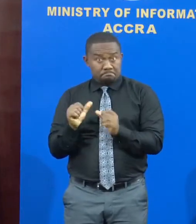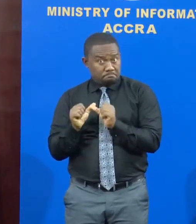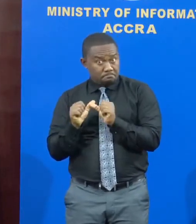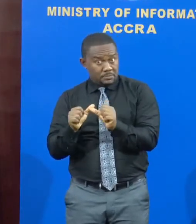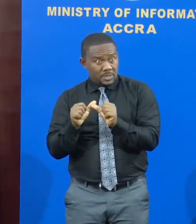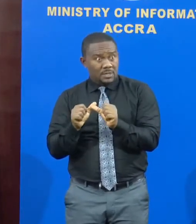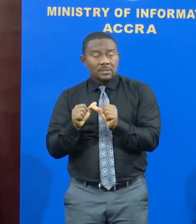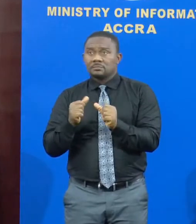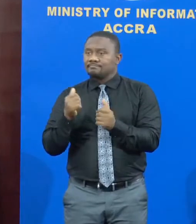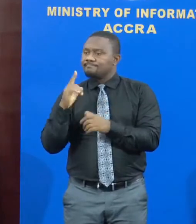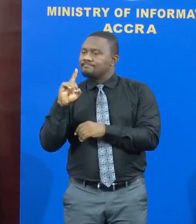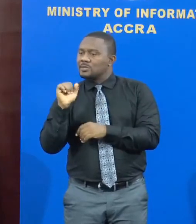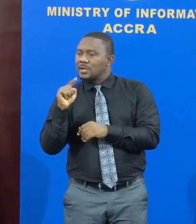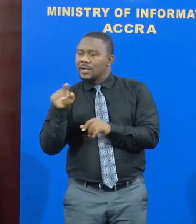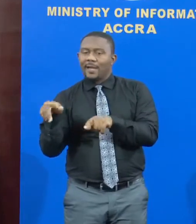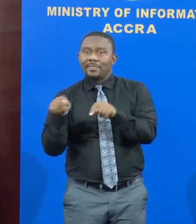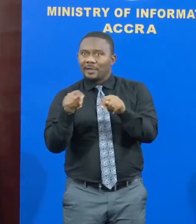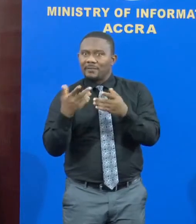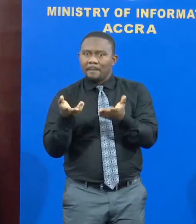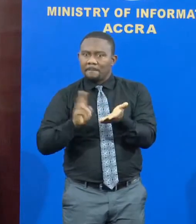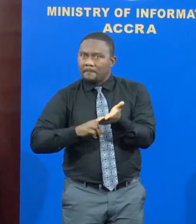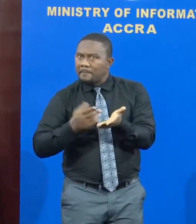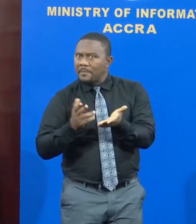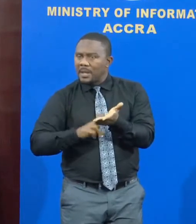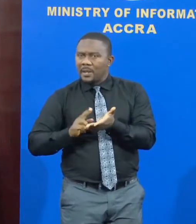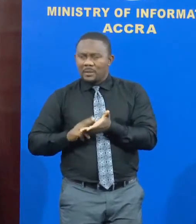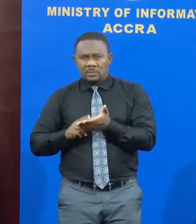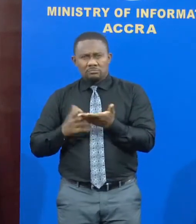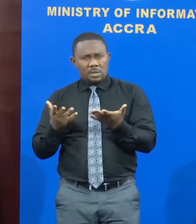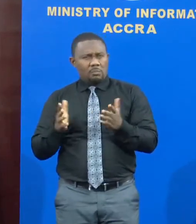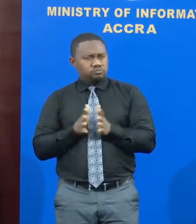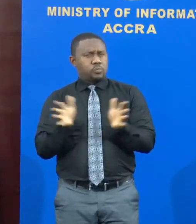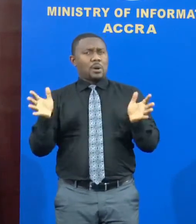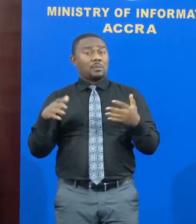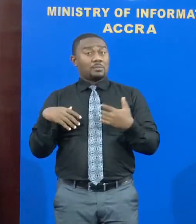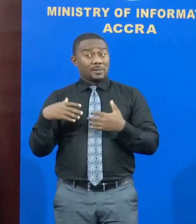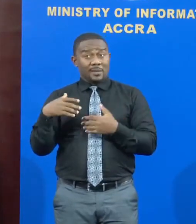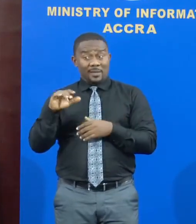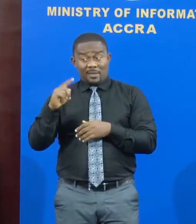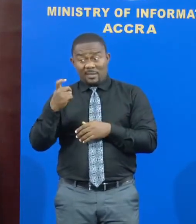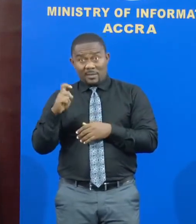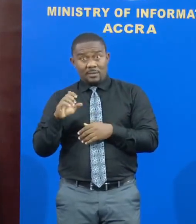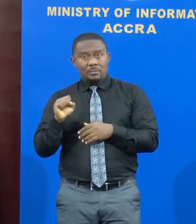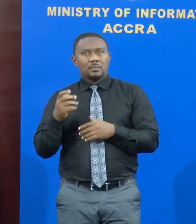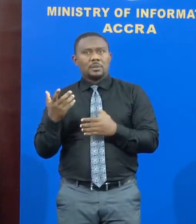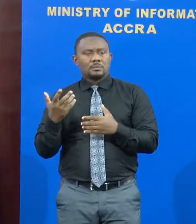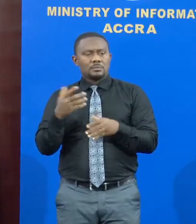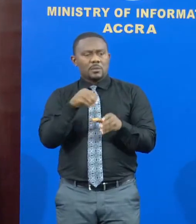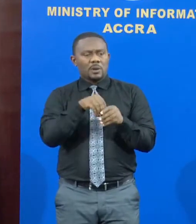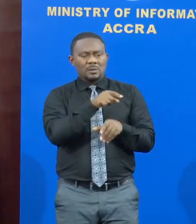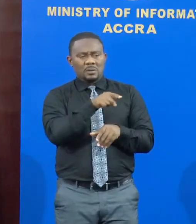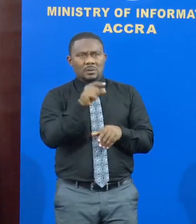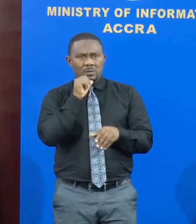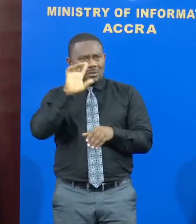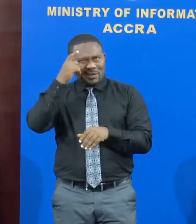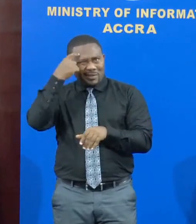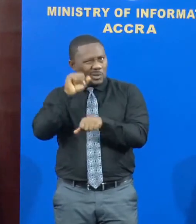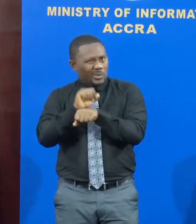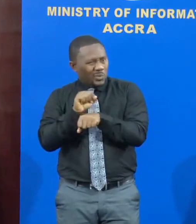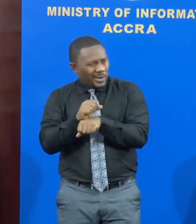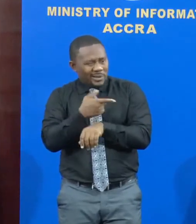and mapping, and the benefits include widening the tax net by including the informal sector, improving